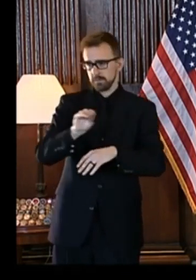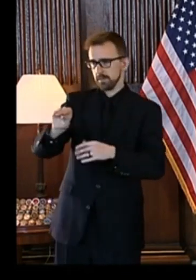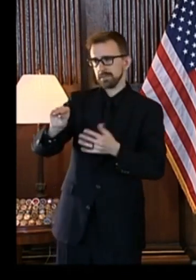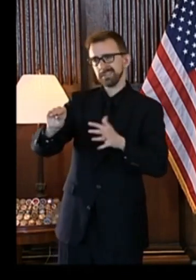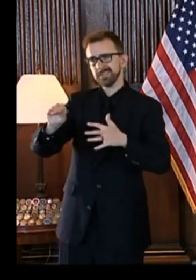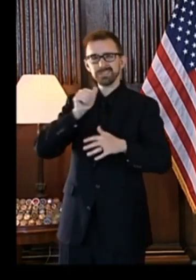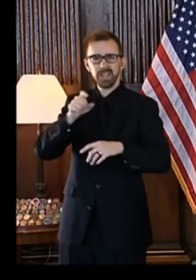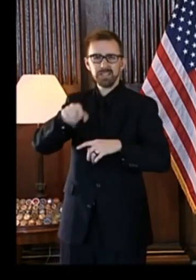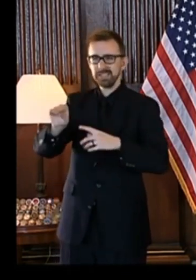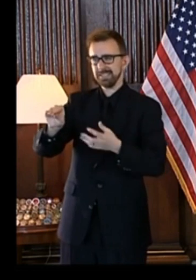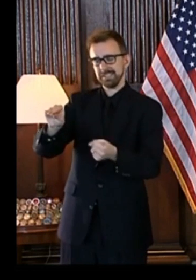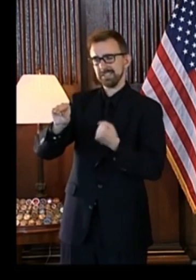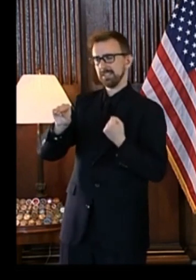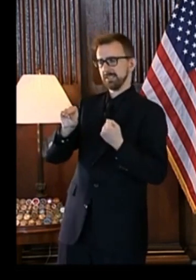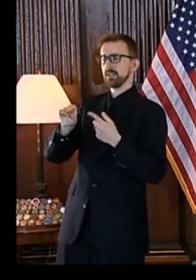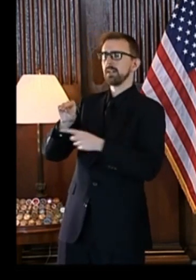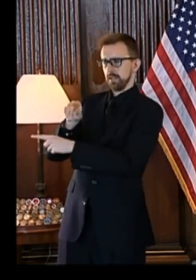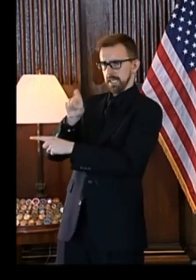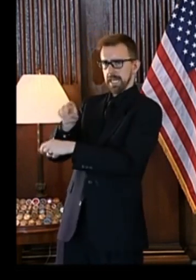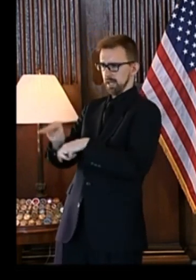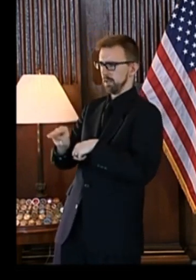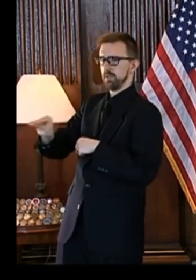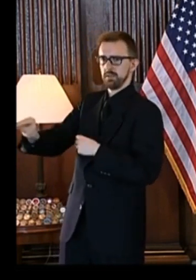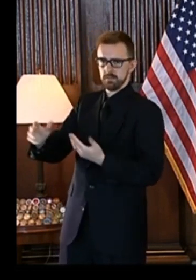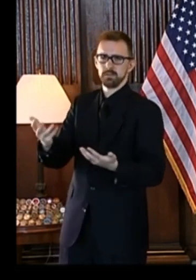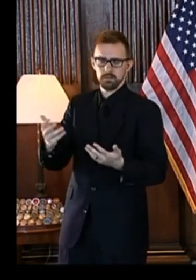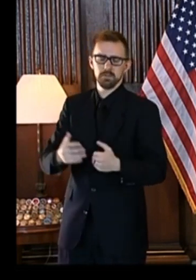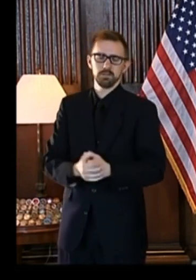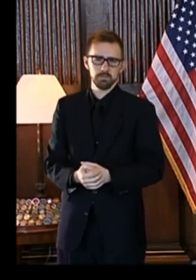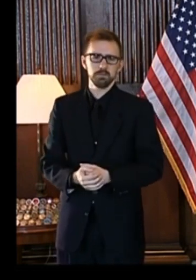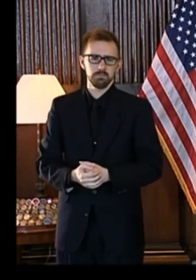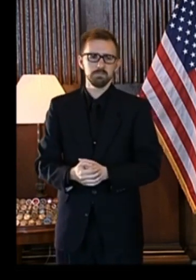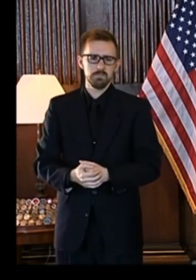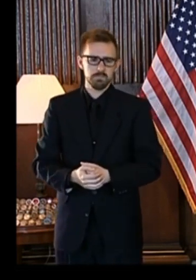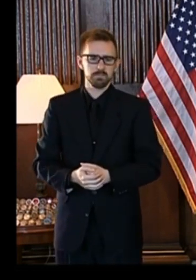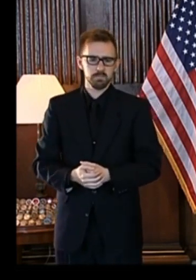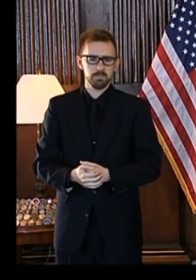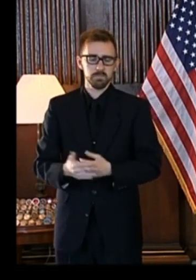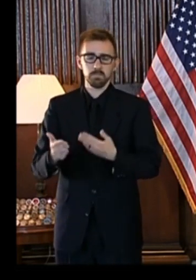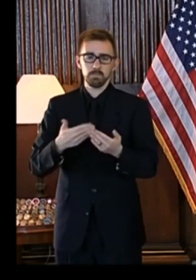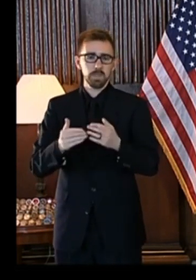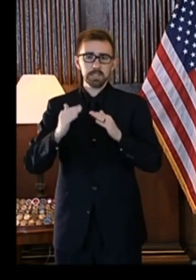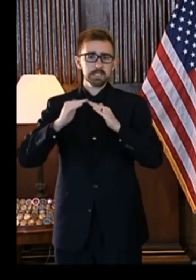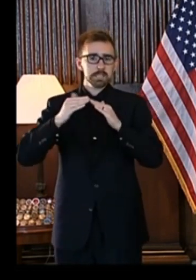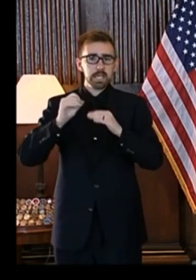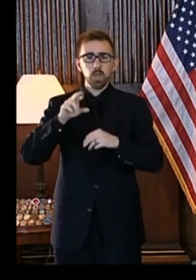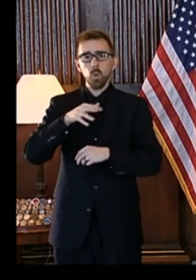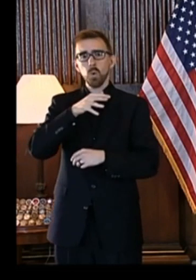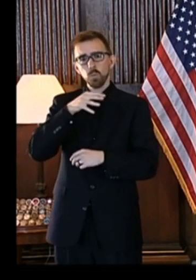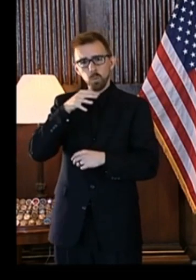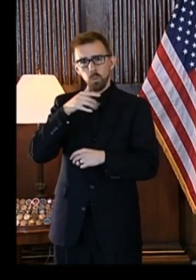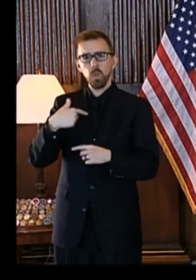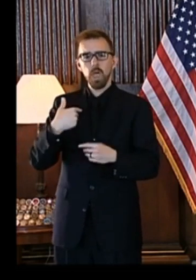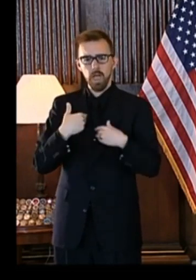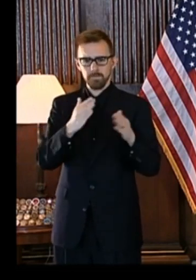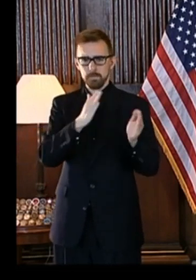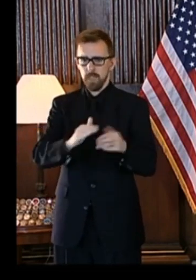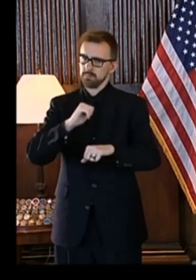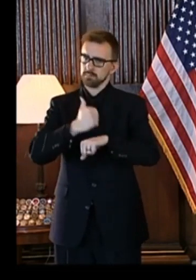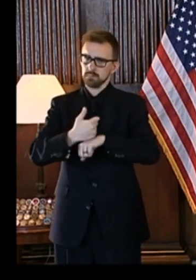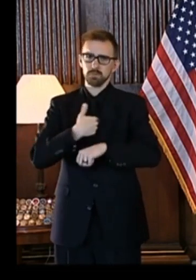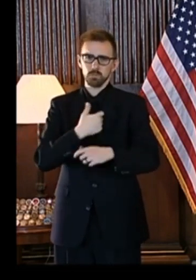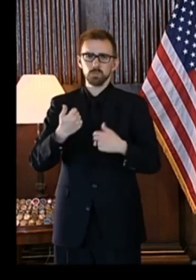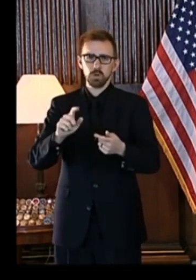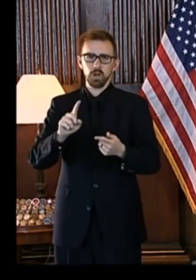those severe problems are. So every day we make plans for that. We always take in, whether it's urban or whether it's rural, to have a plan in place